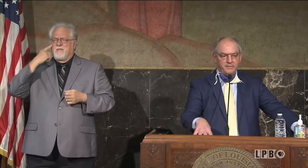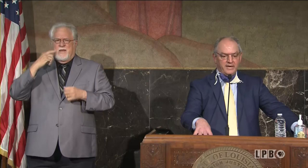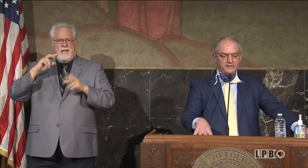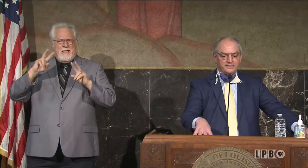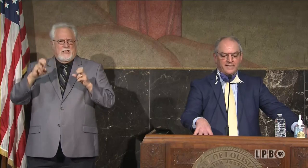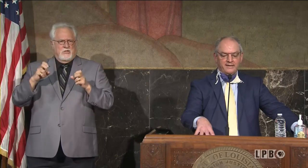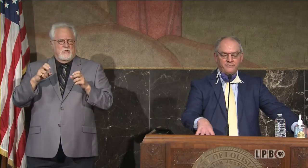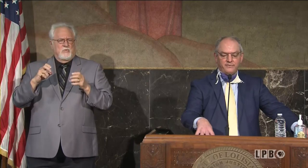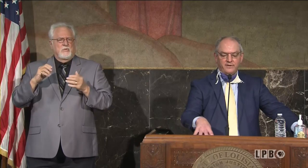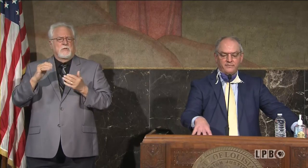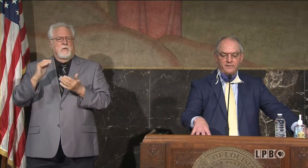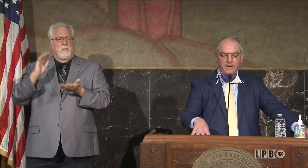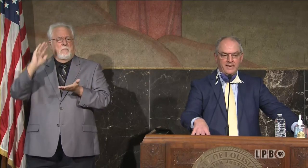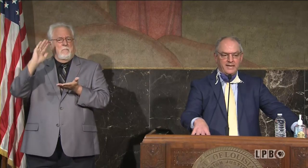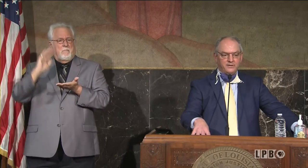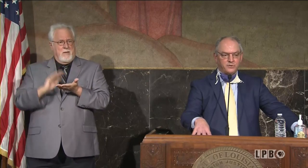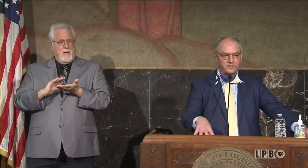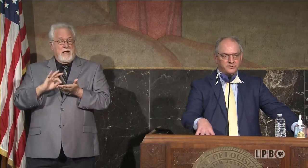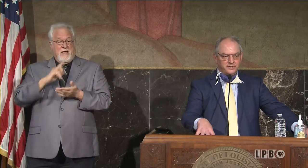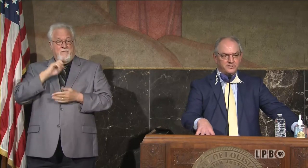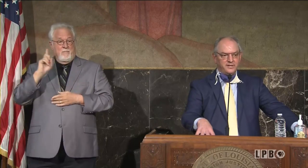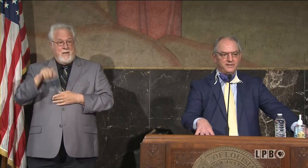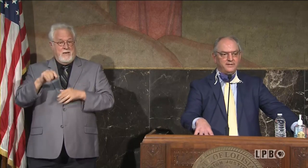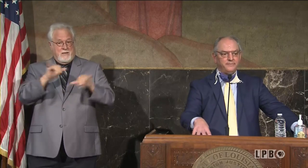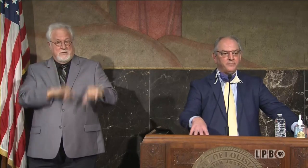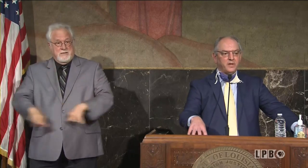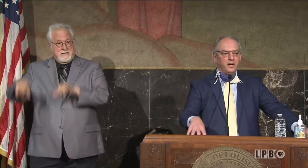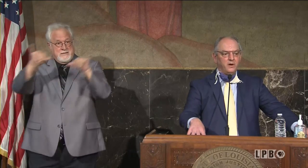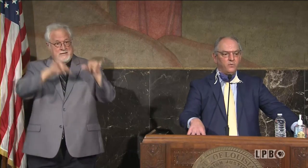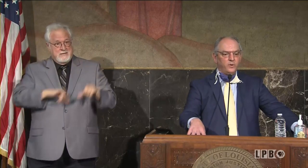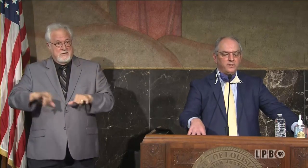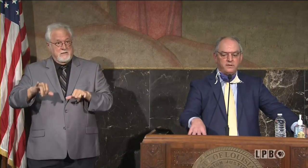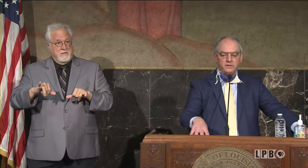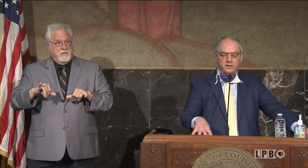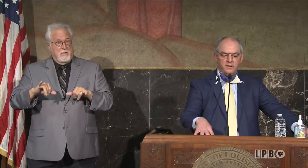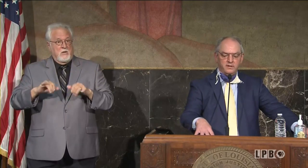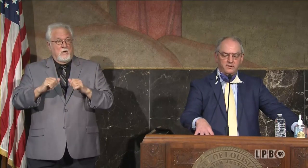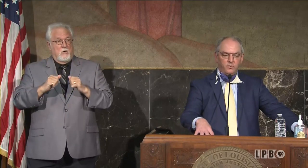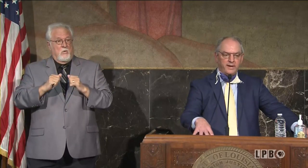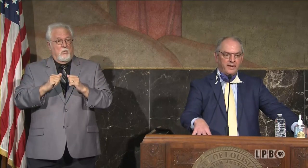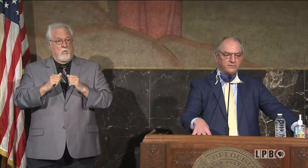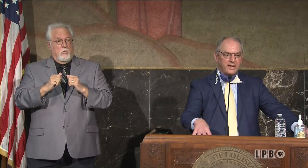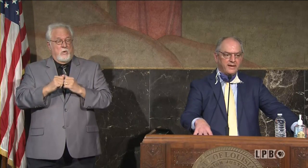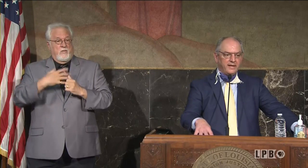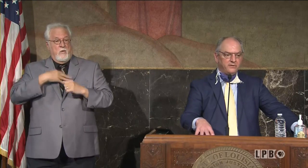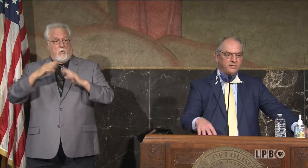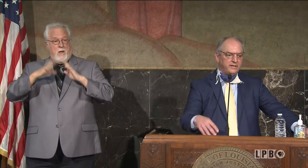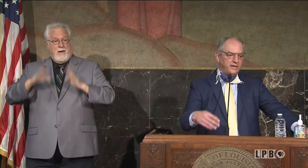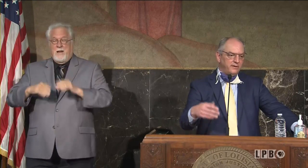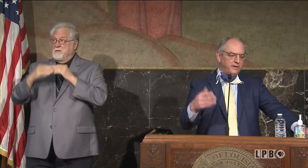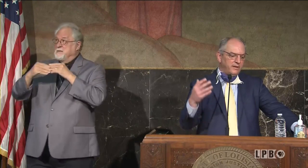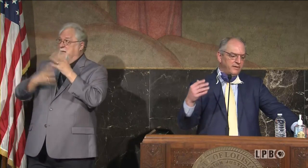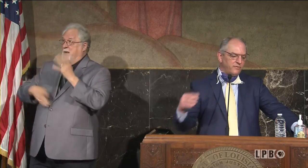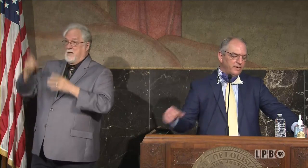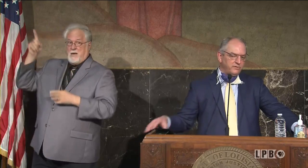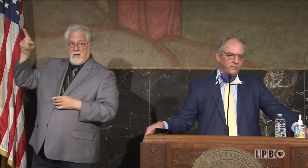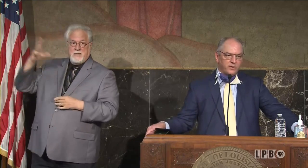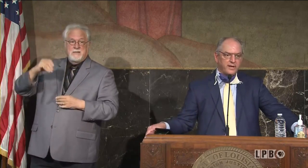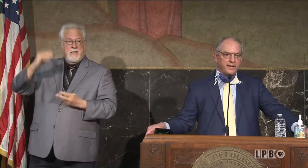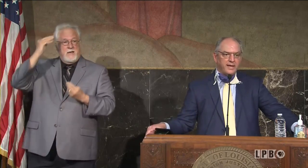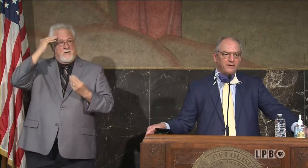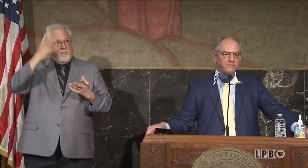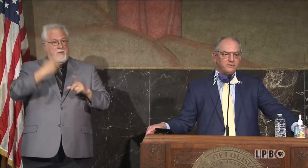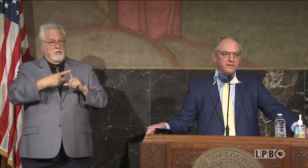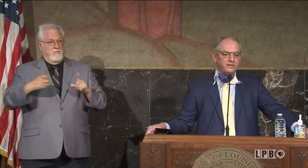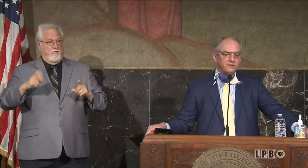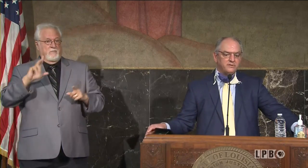are minimized if the mandates are consistent with the White House guidelines and the information that